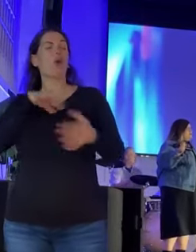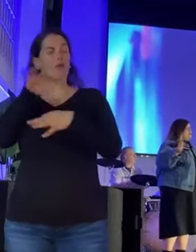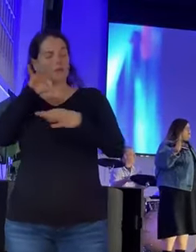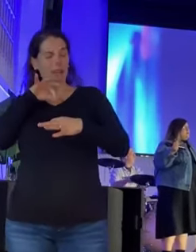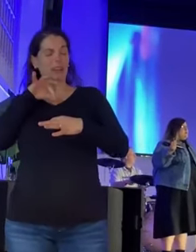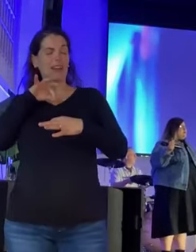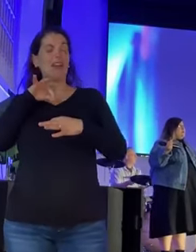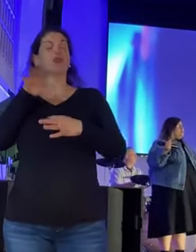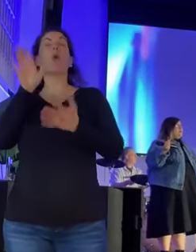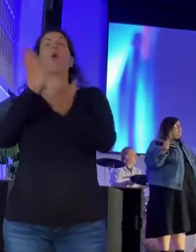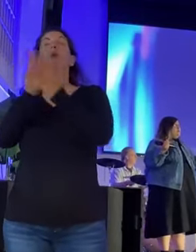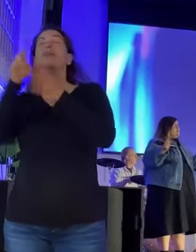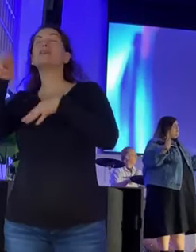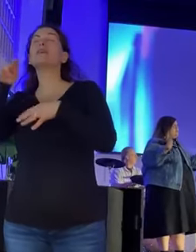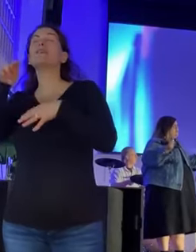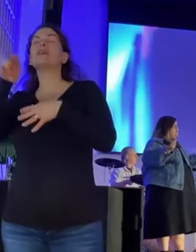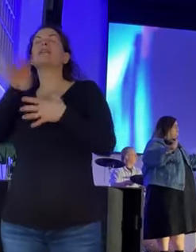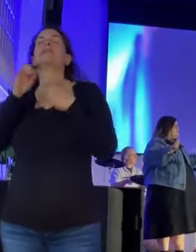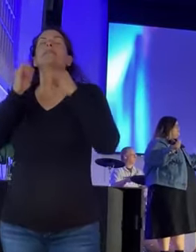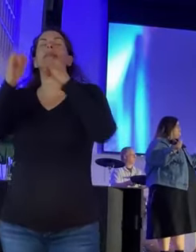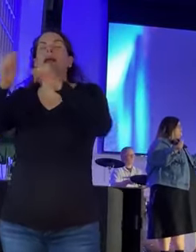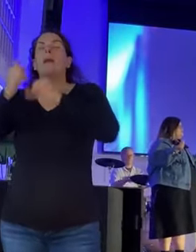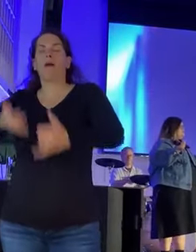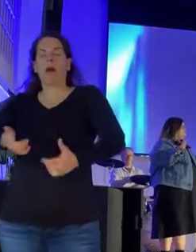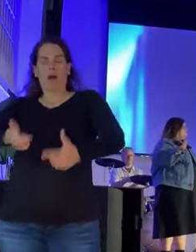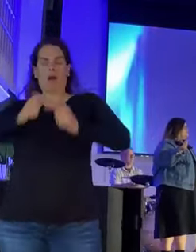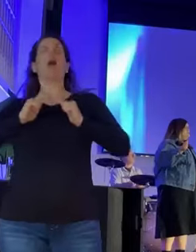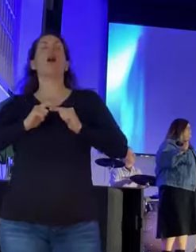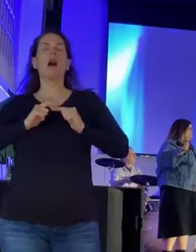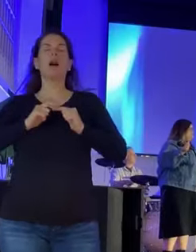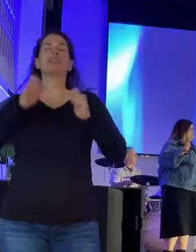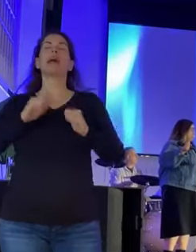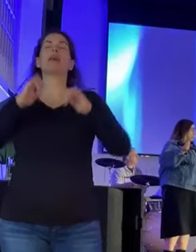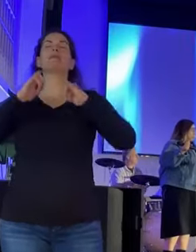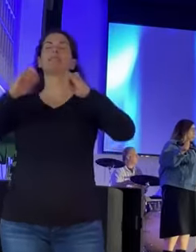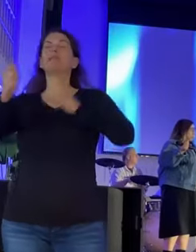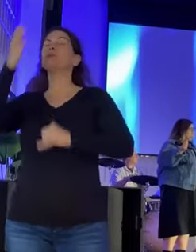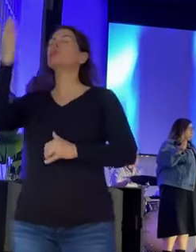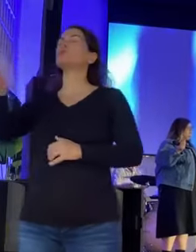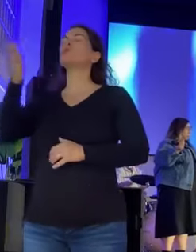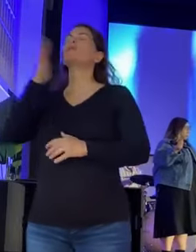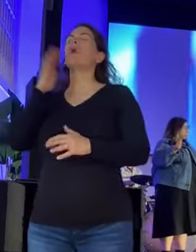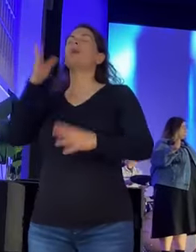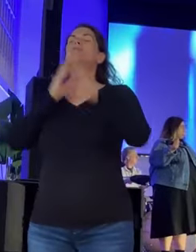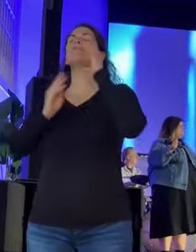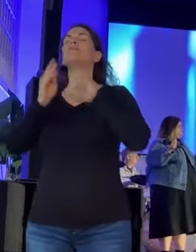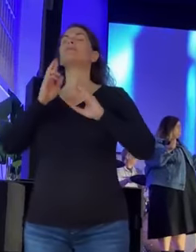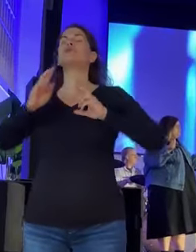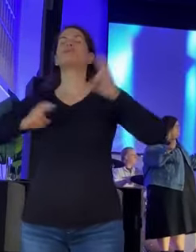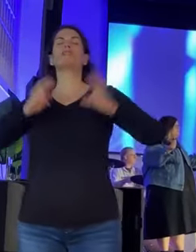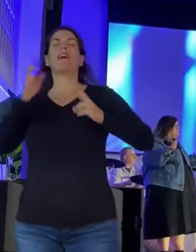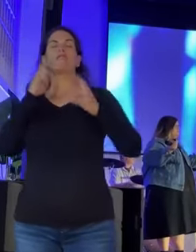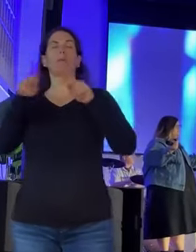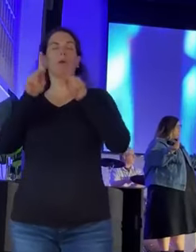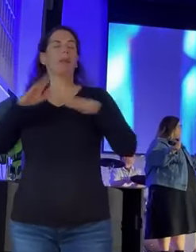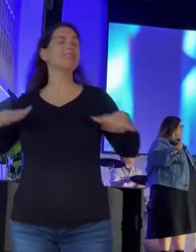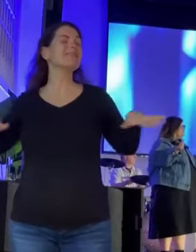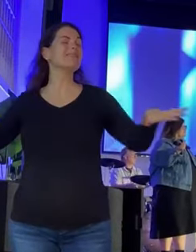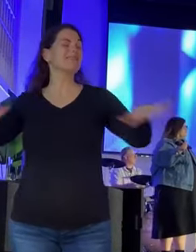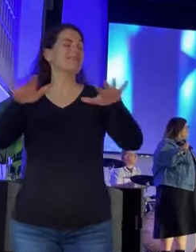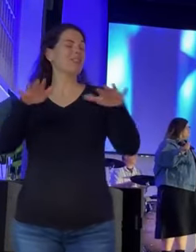that, Holy Spirit, we can be living, breathing examples of who you are to bring revival to those around